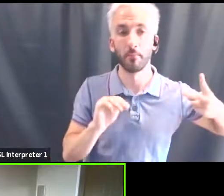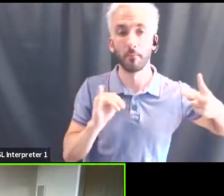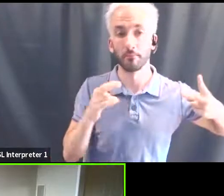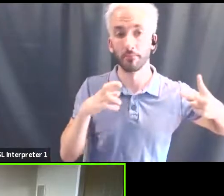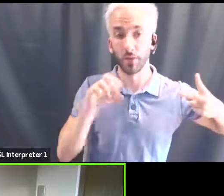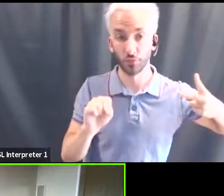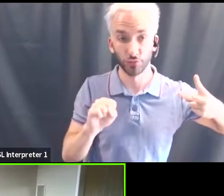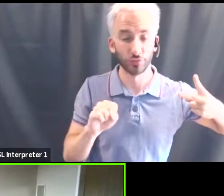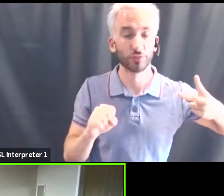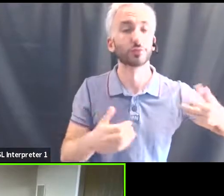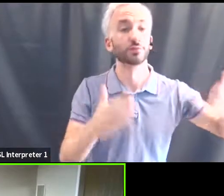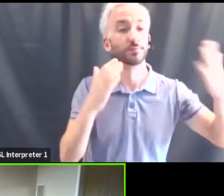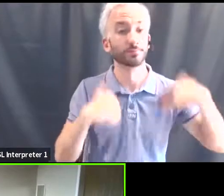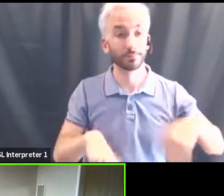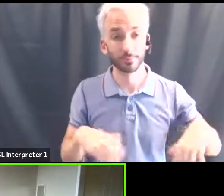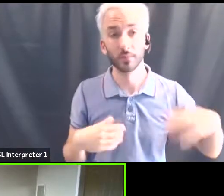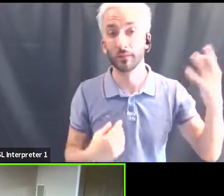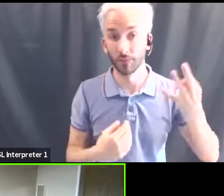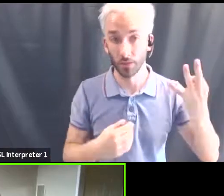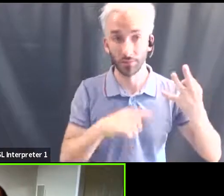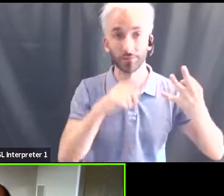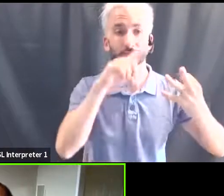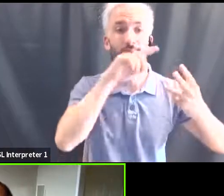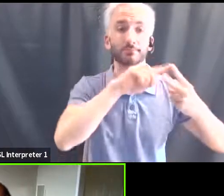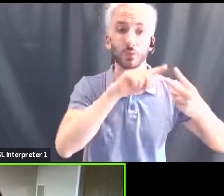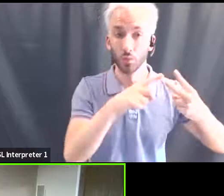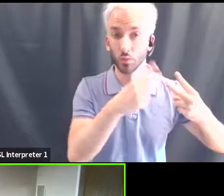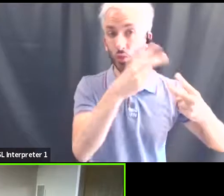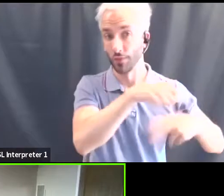and Mocha Dawkins speak.